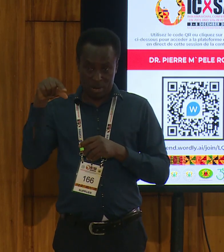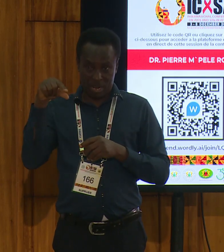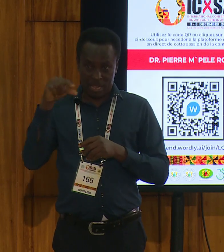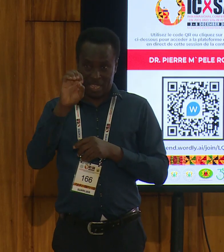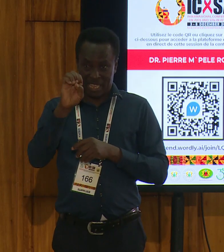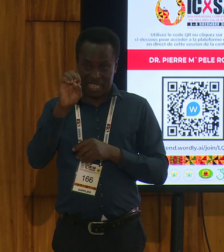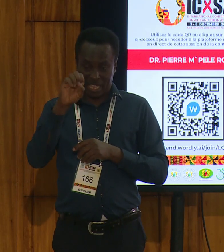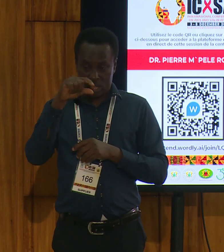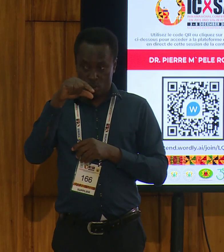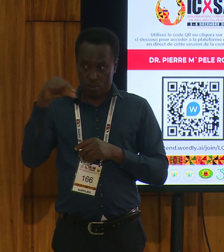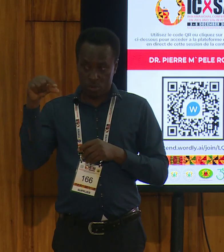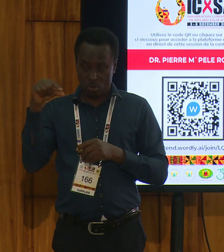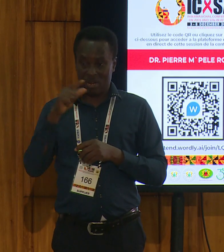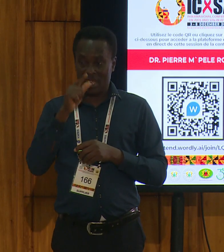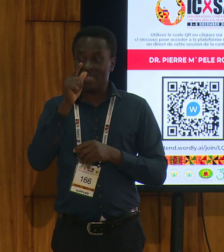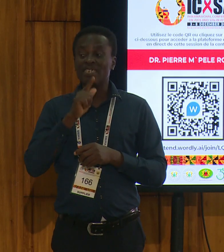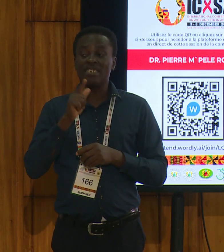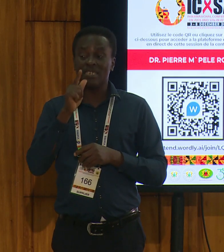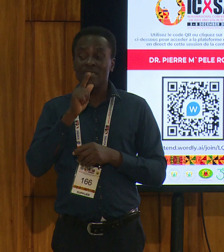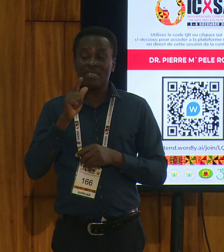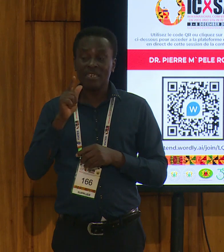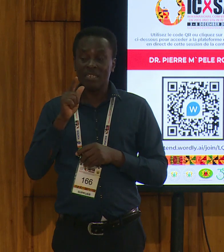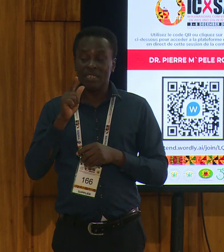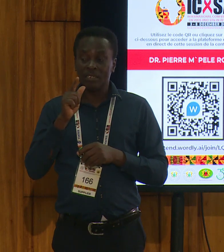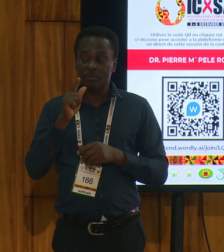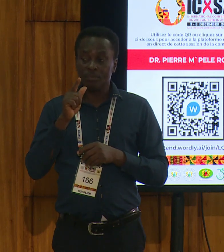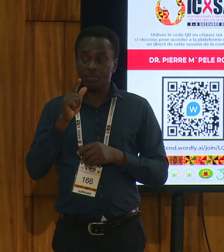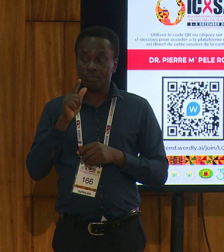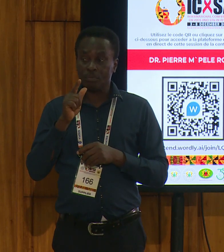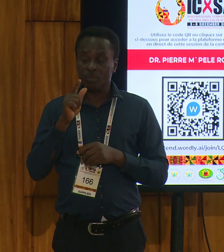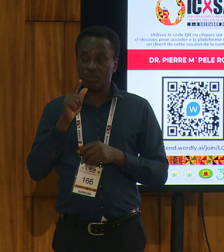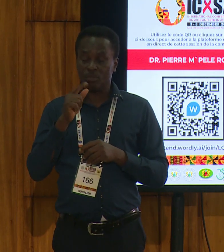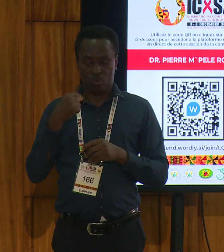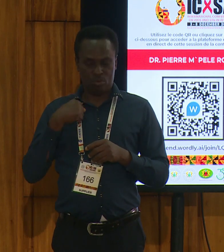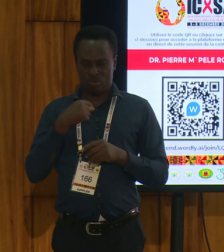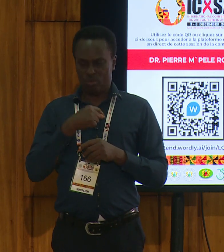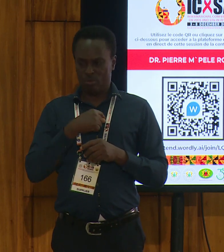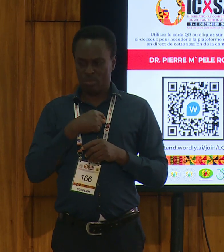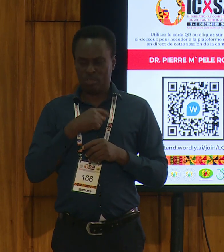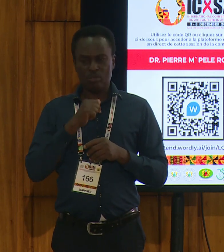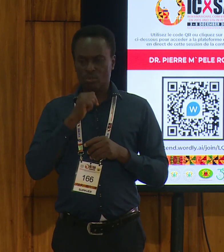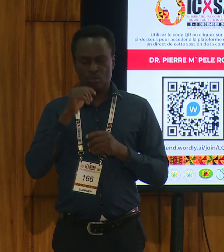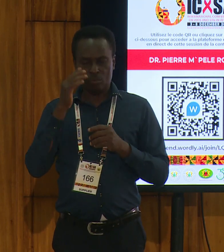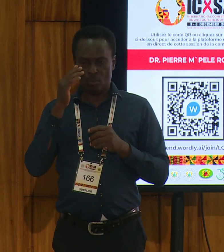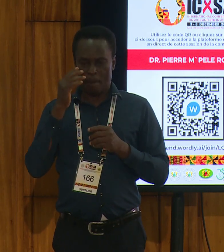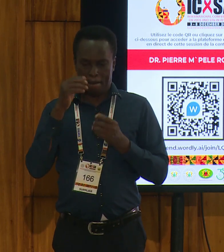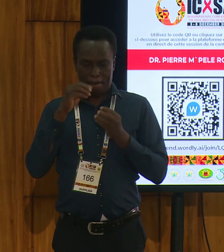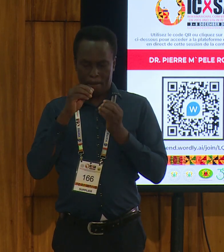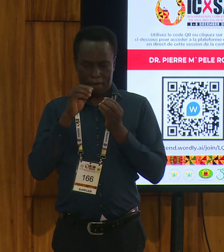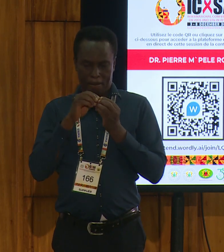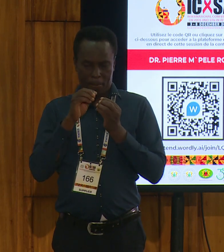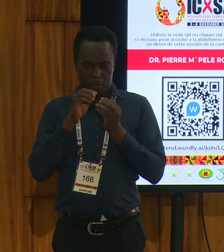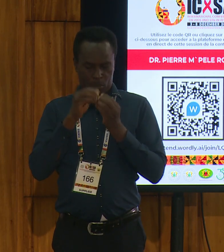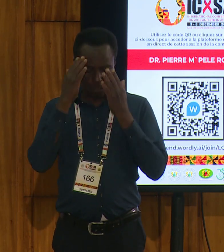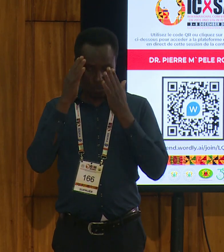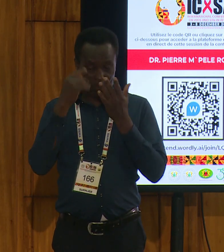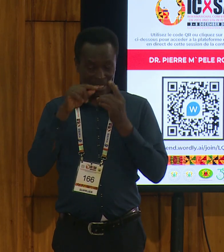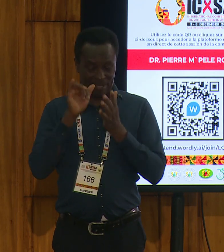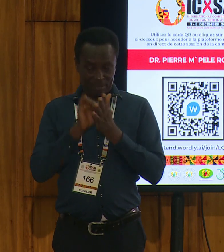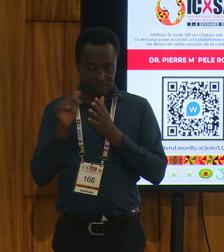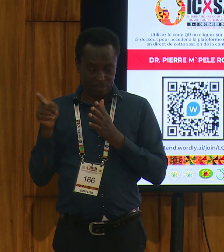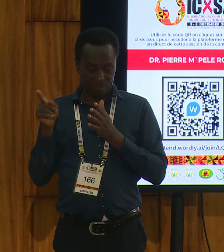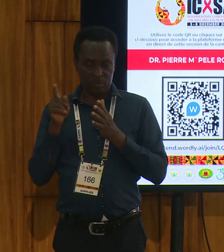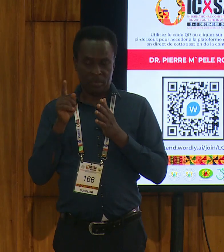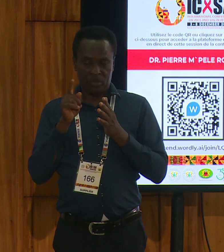excuse me, the adolescent in Equatorial Guinea were not looked very positively, if I'm not wrong, in the